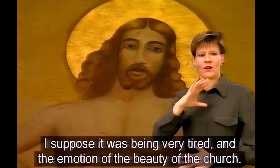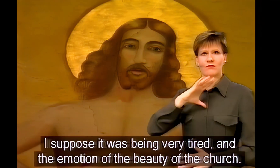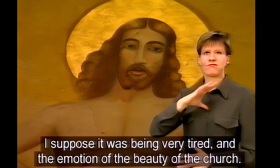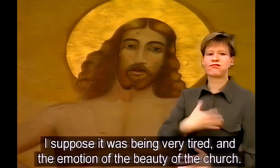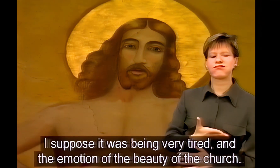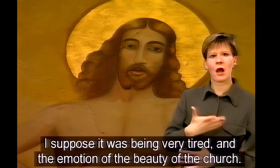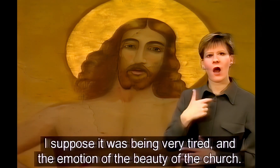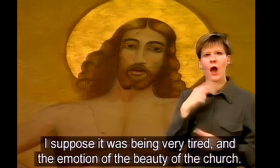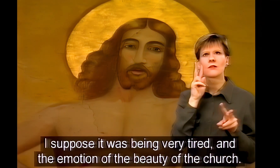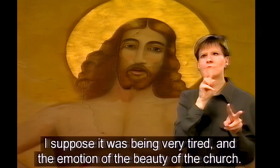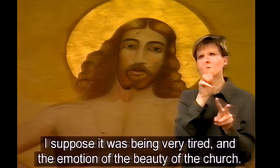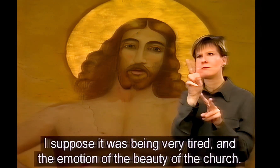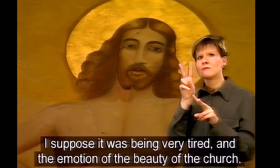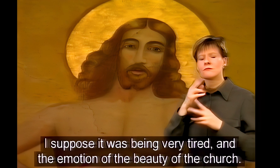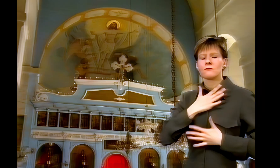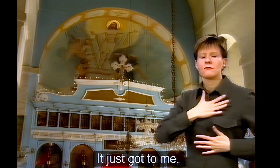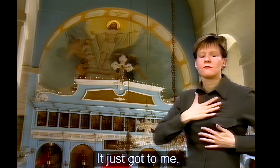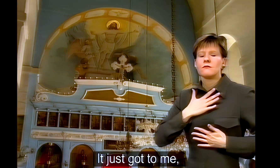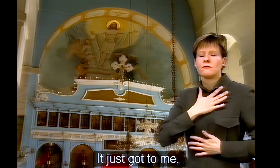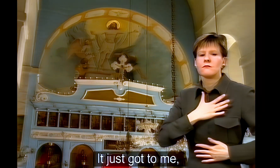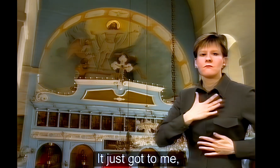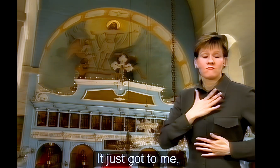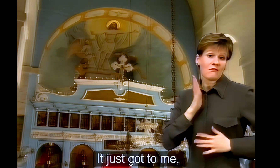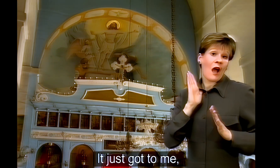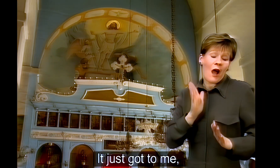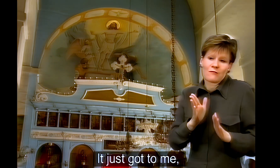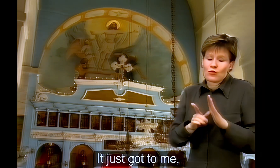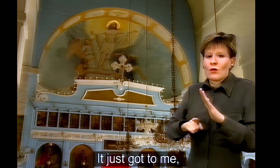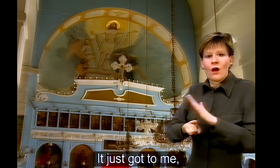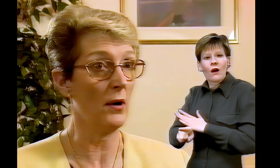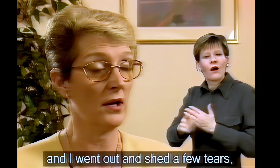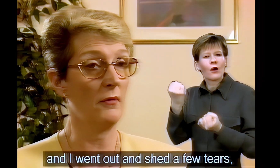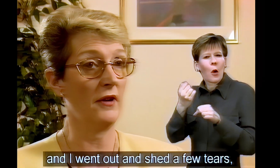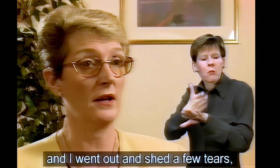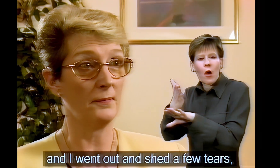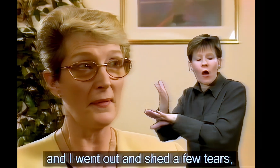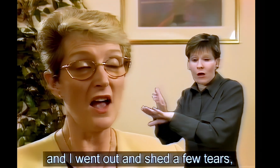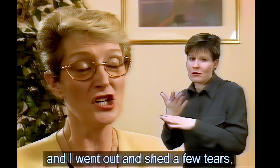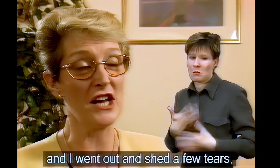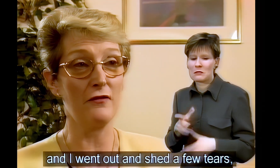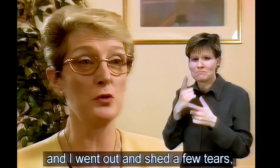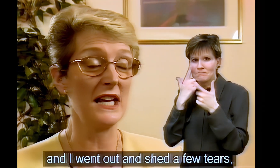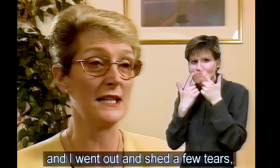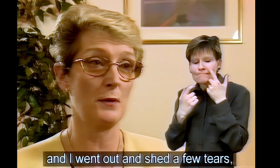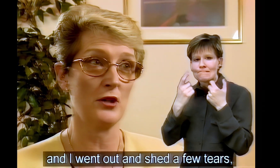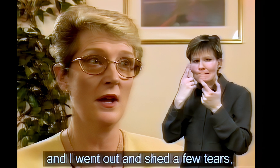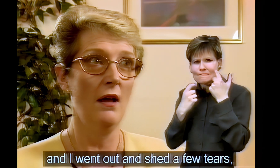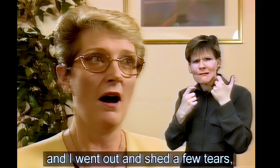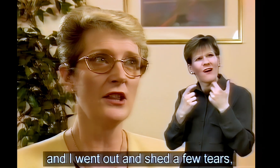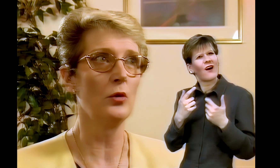the emotion of the beauty of the church. It just got to me, and I went out in the car park, and I'm afraid I shed a few tears, because I thought